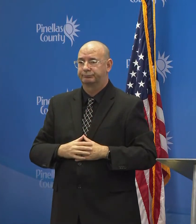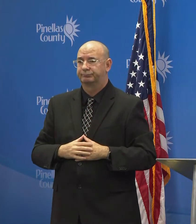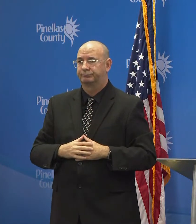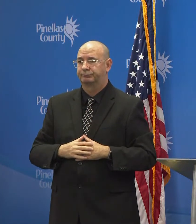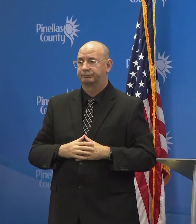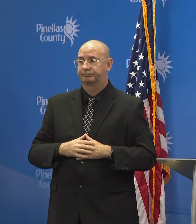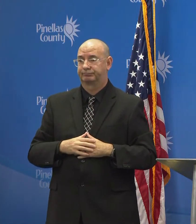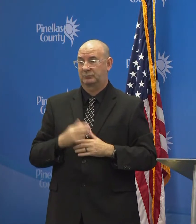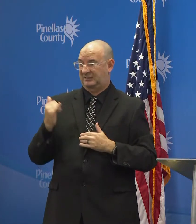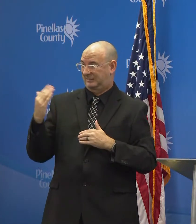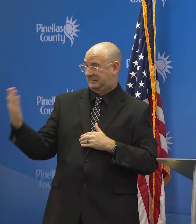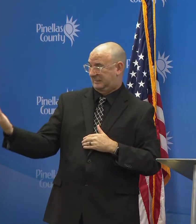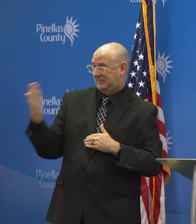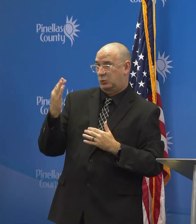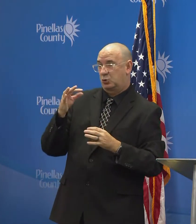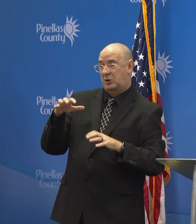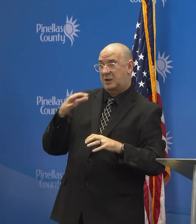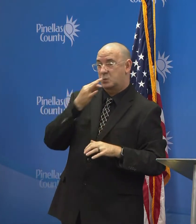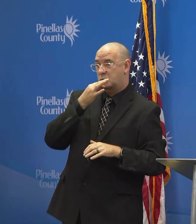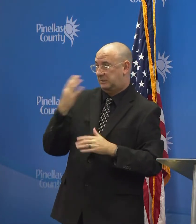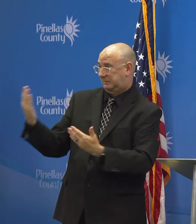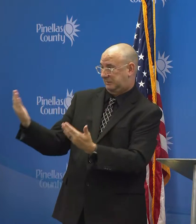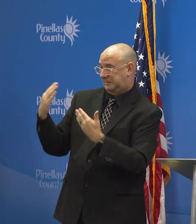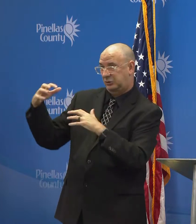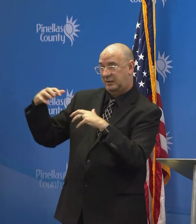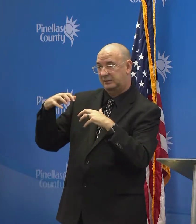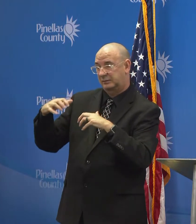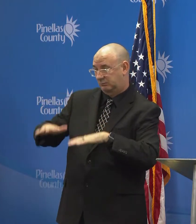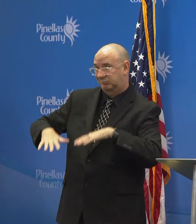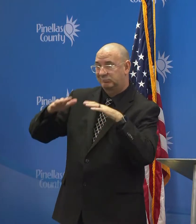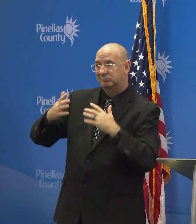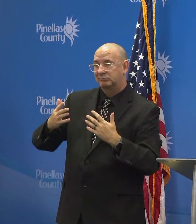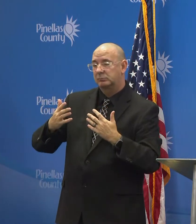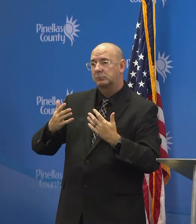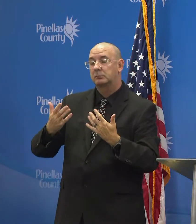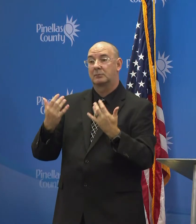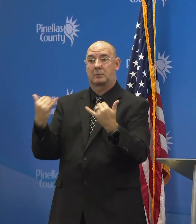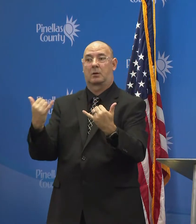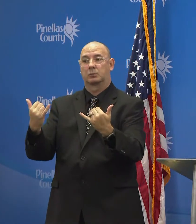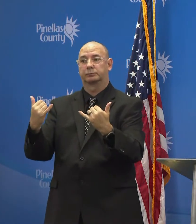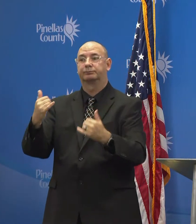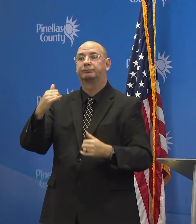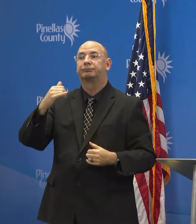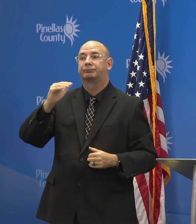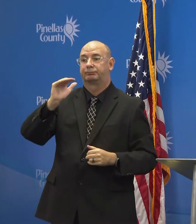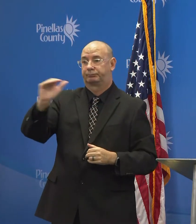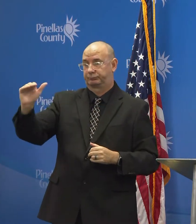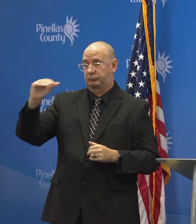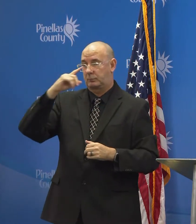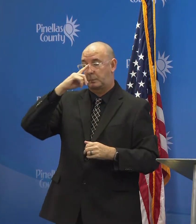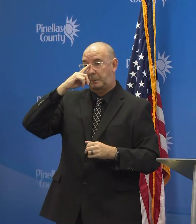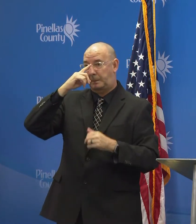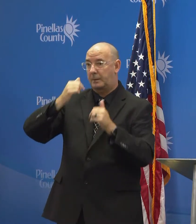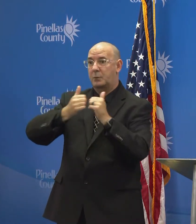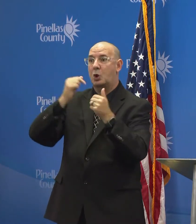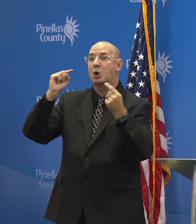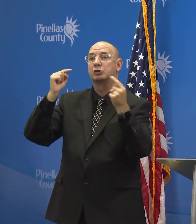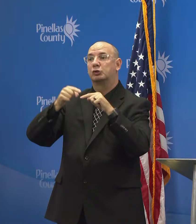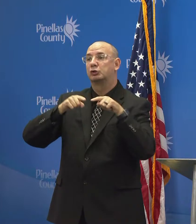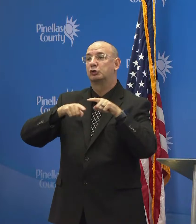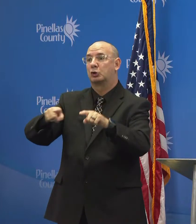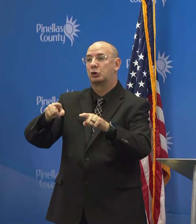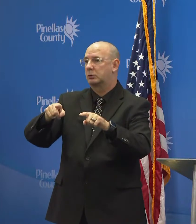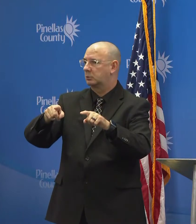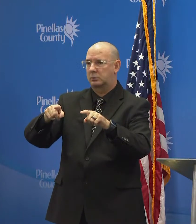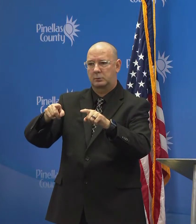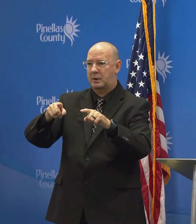have. And most of the injuries occur after the storm has passed. When trees still fall from saturated